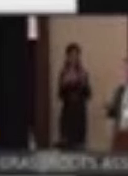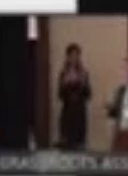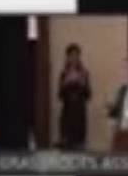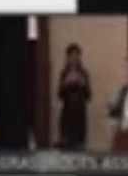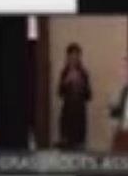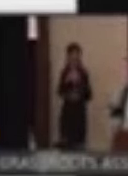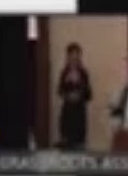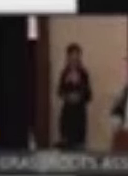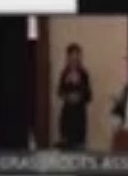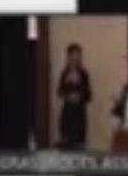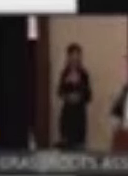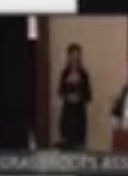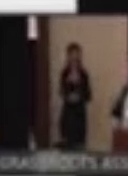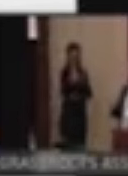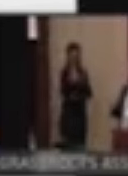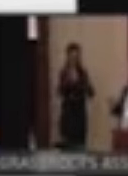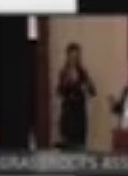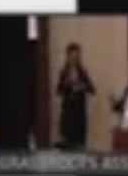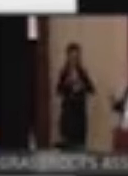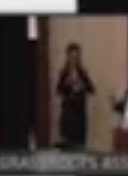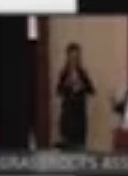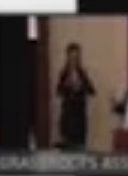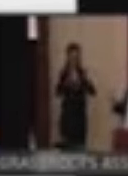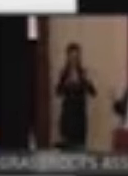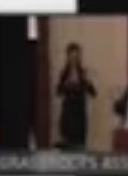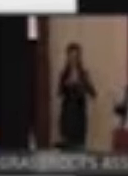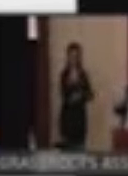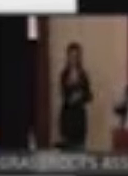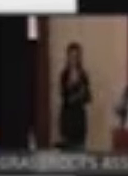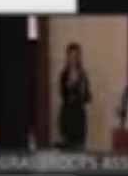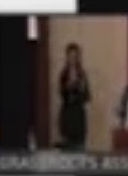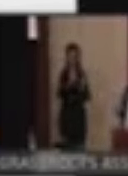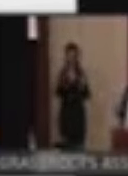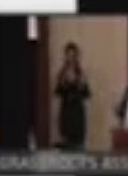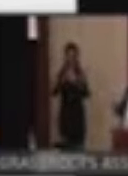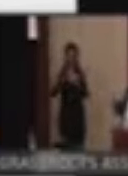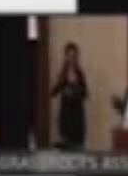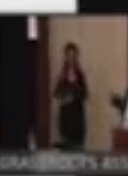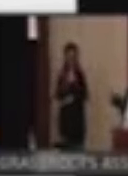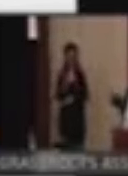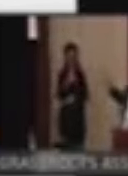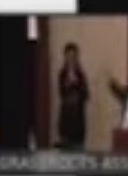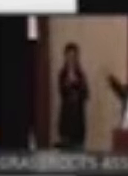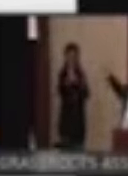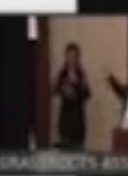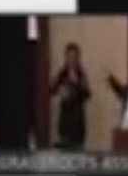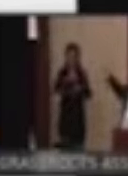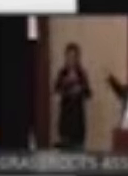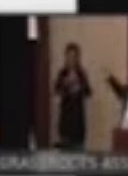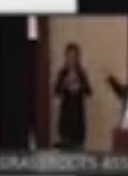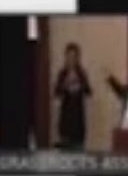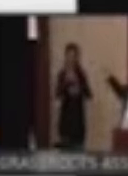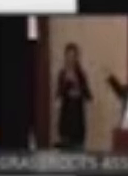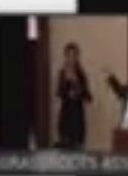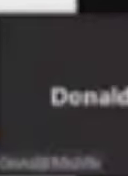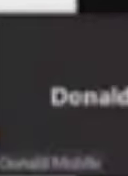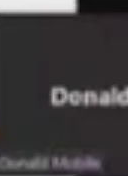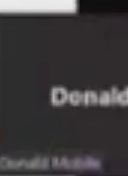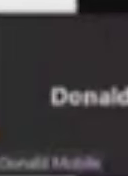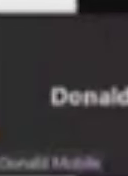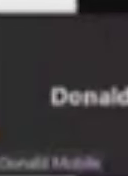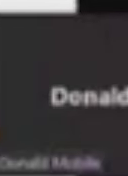It's been fantastic. And that same protocol, which is on the other slide deck I gave in this morning. Next slide.